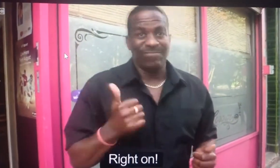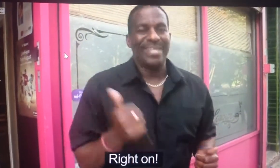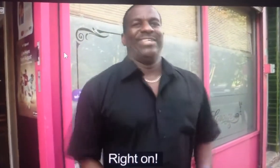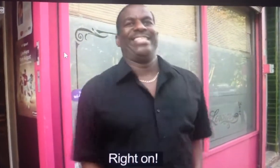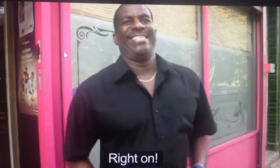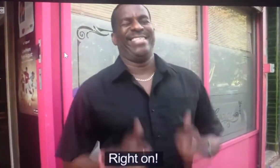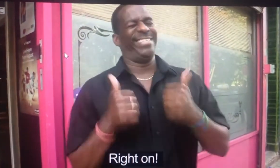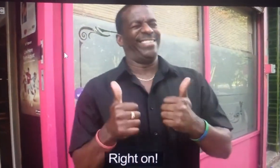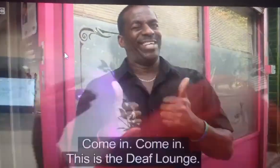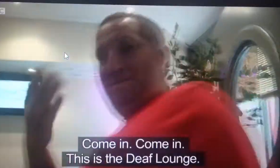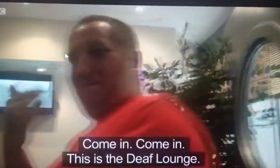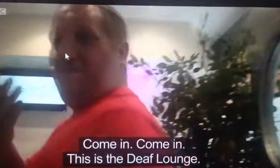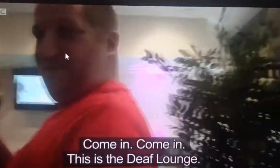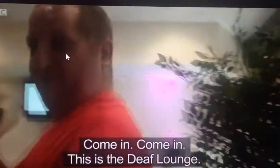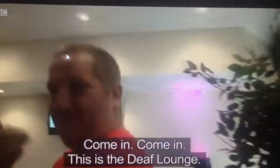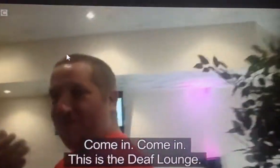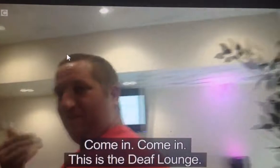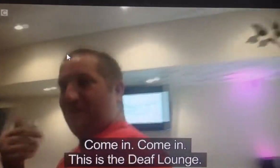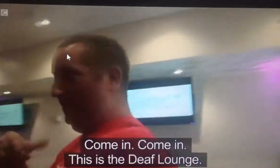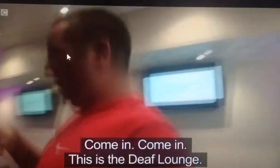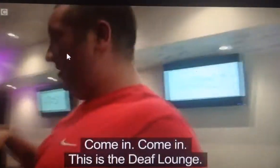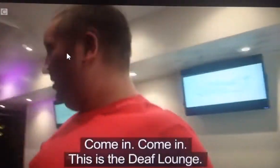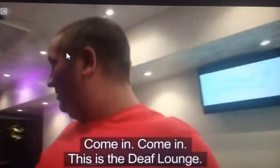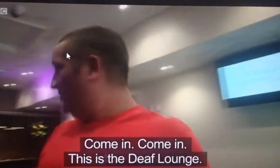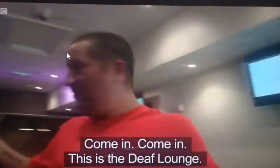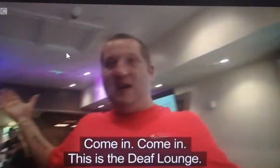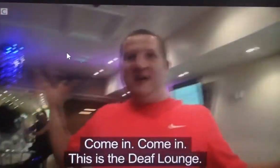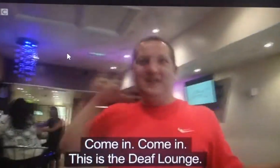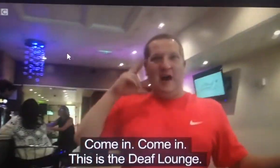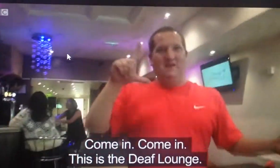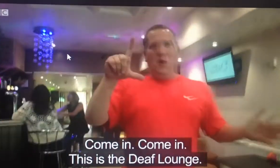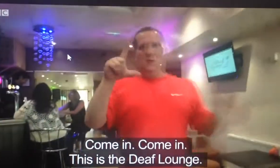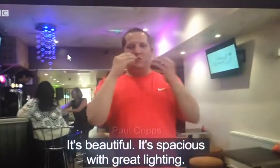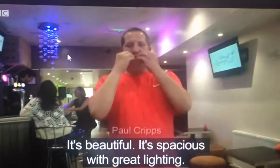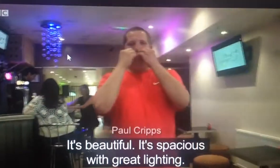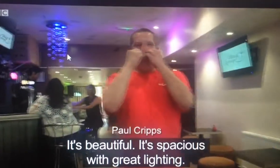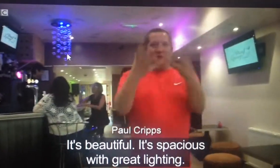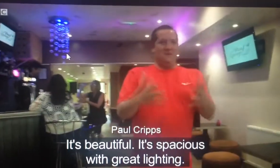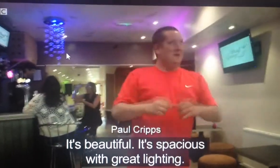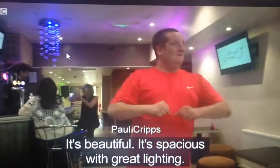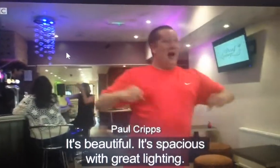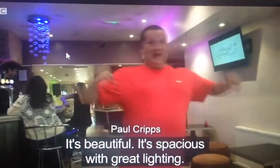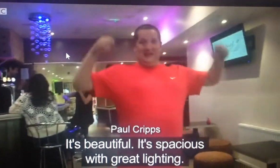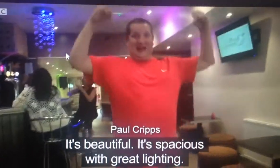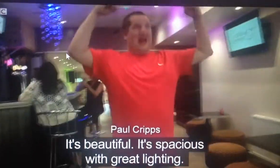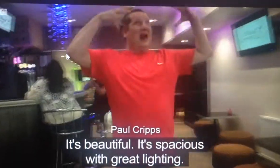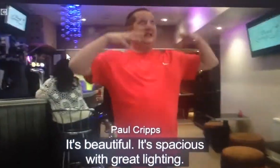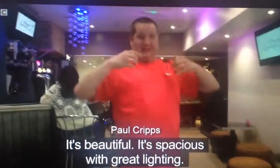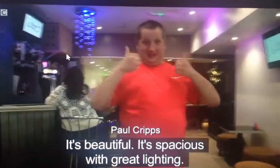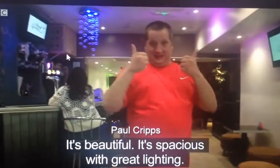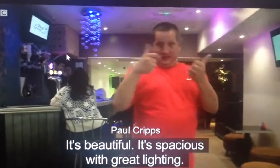Right on. Come in, come in. This is the deaf lounge. It's beautiful. It's spacious with great lighting.